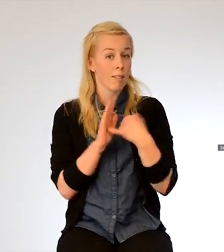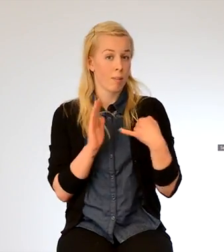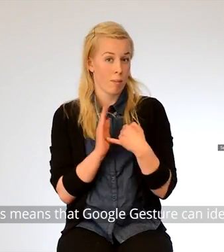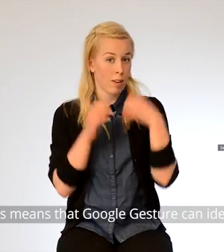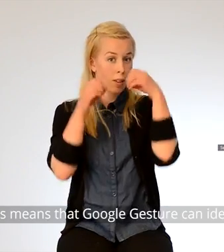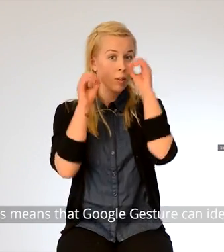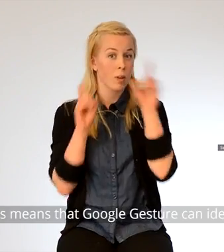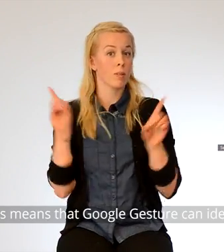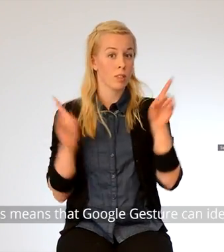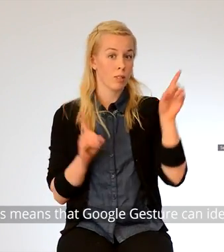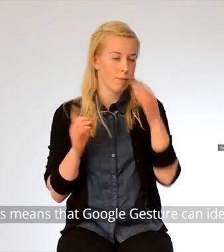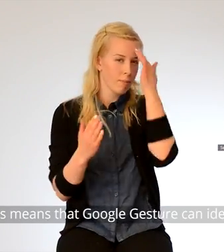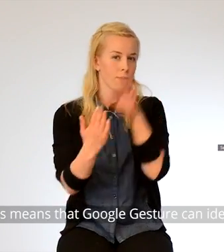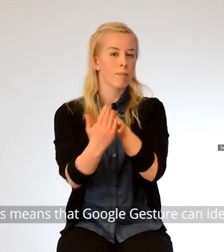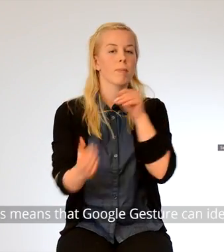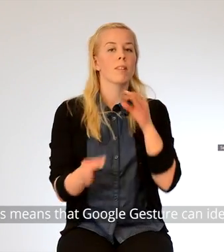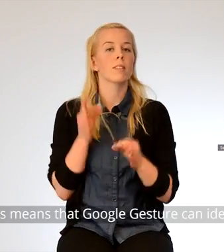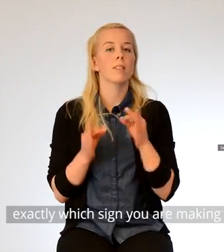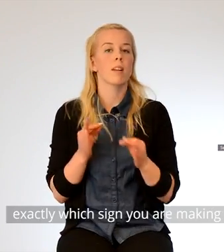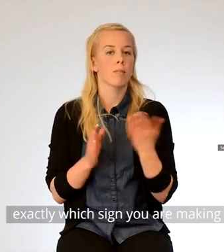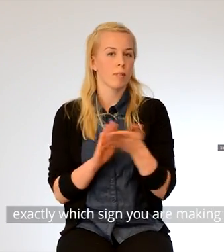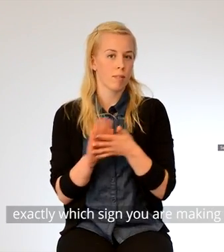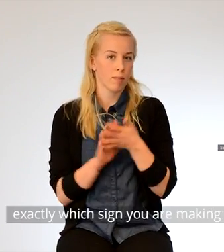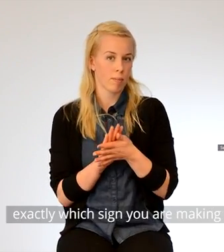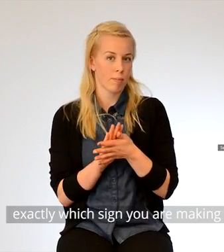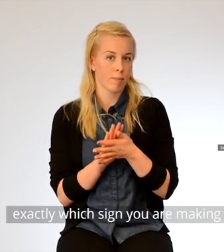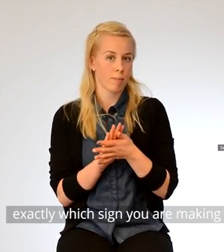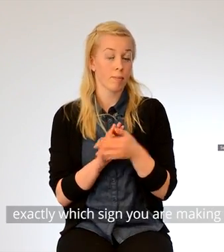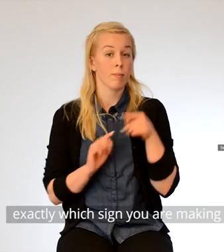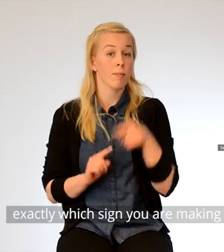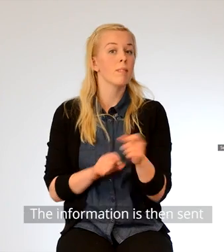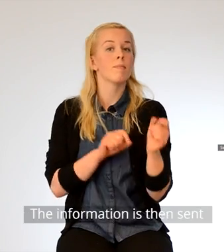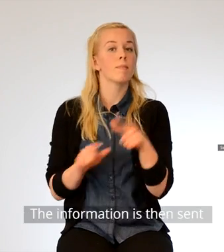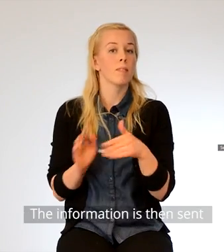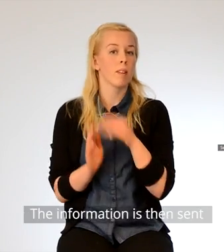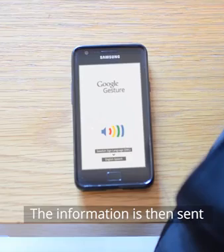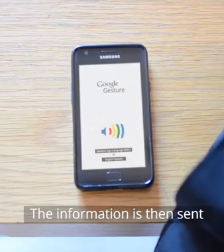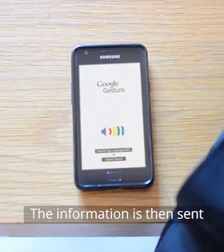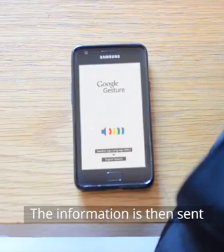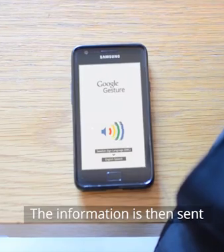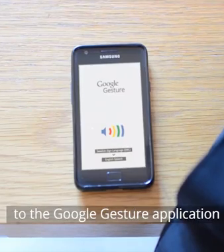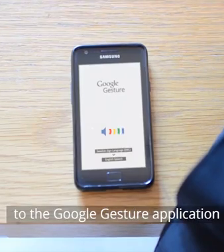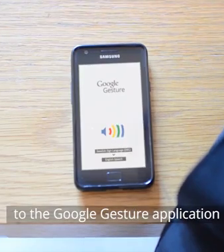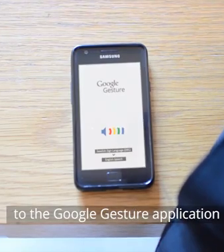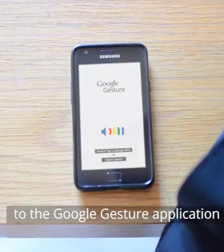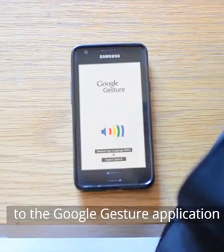This means that Google Gesture can identify exactly which sign you are making. The information is then sent to the Google Gesture